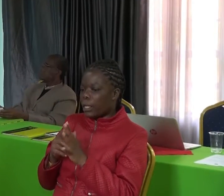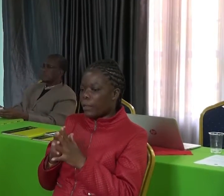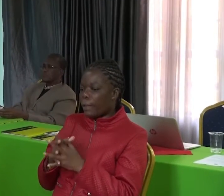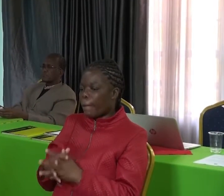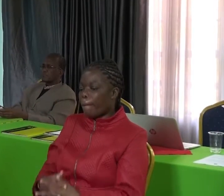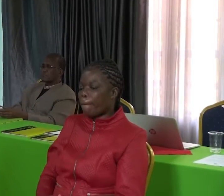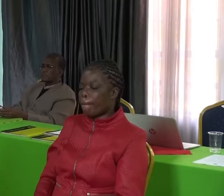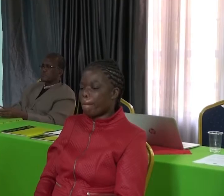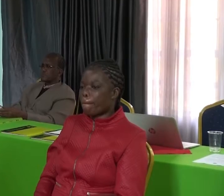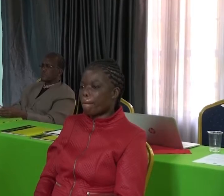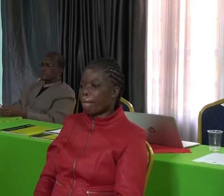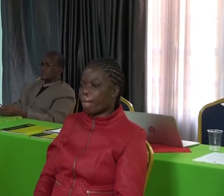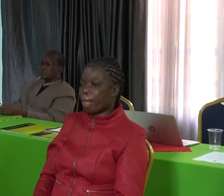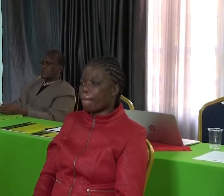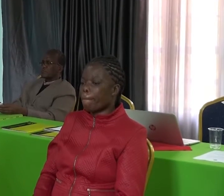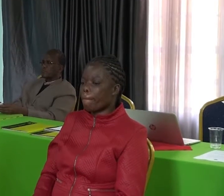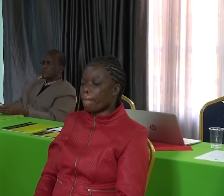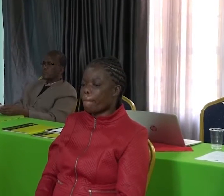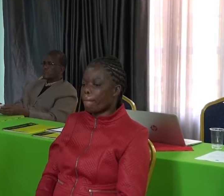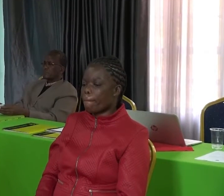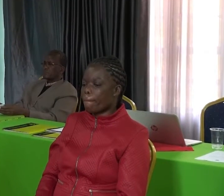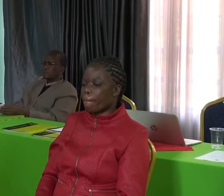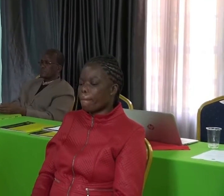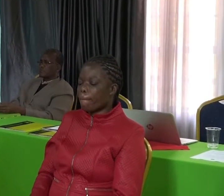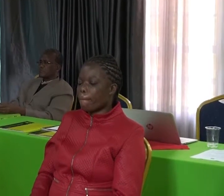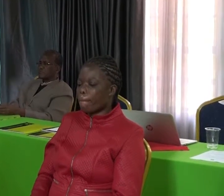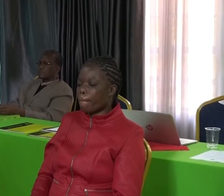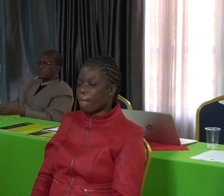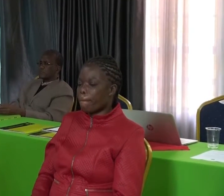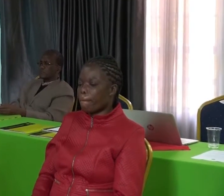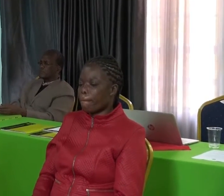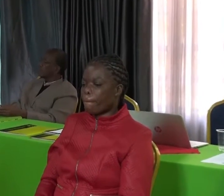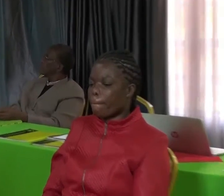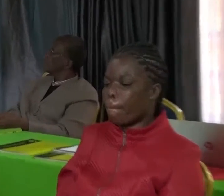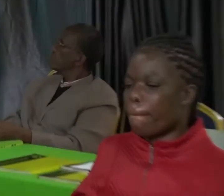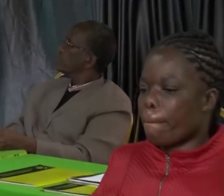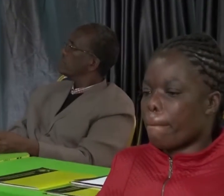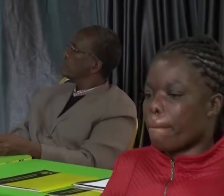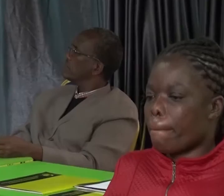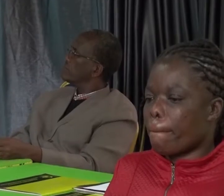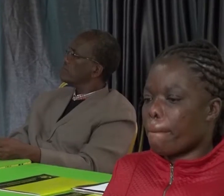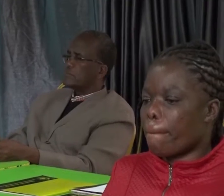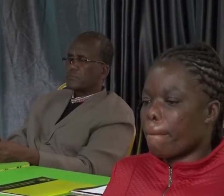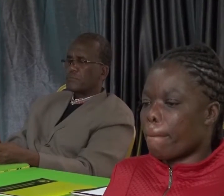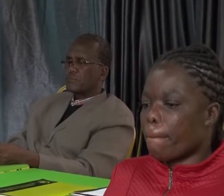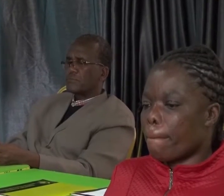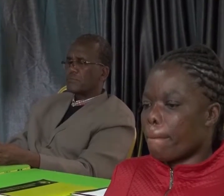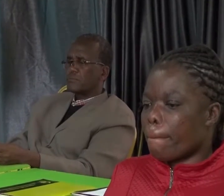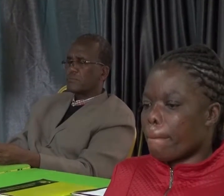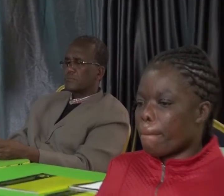to change unless there's something wrong with the structure they are having. But this is the one we are saying